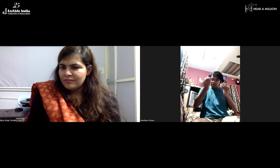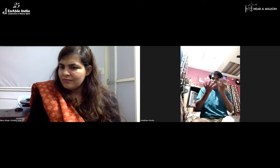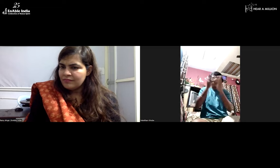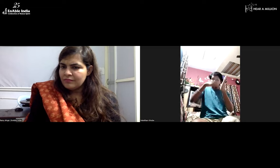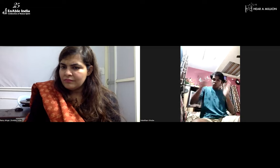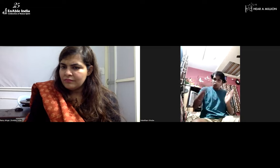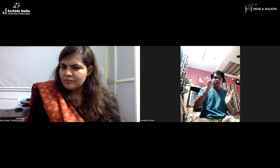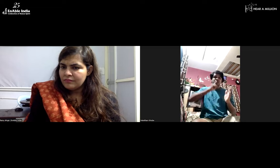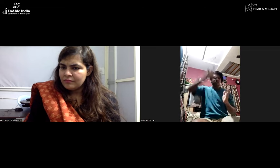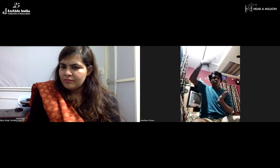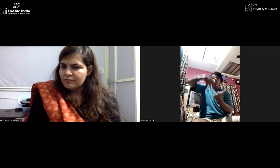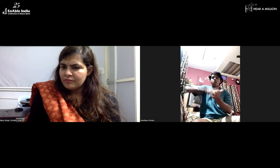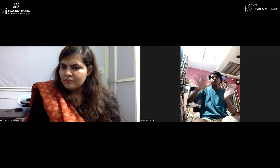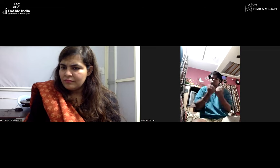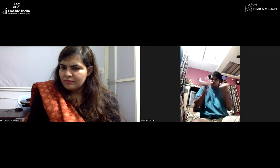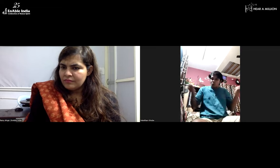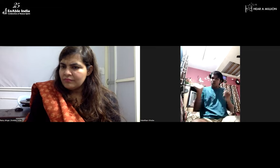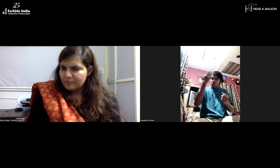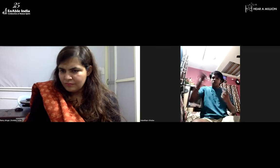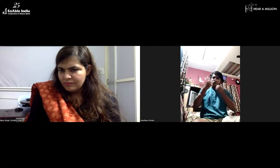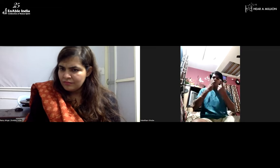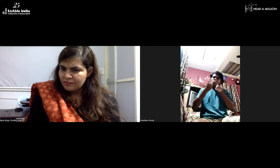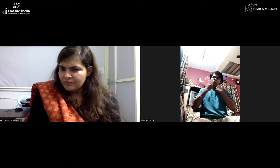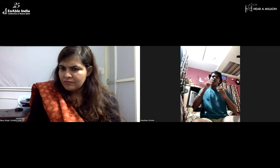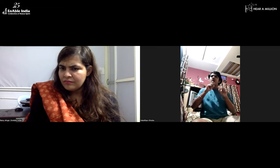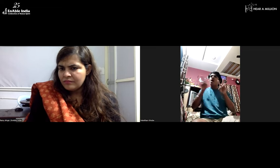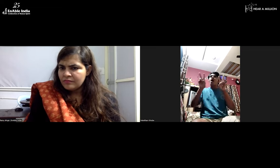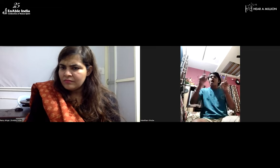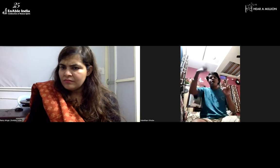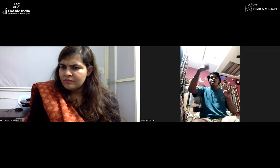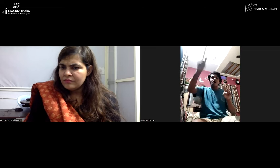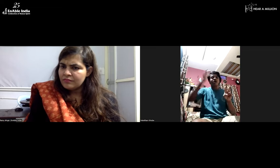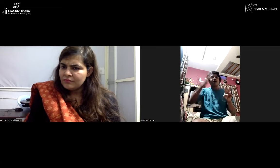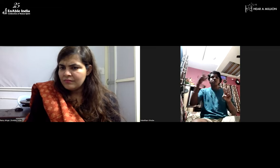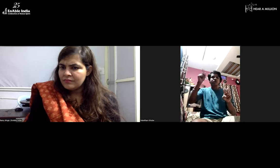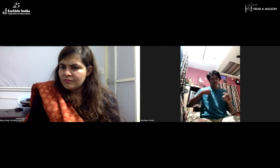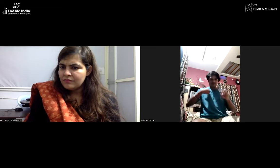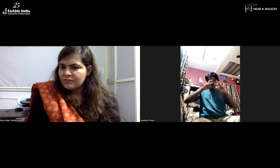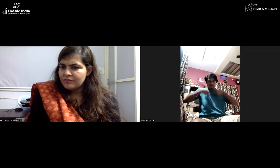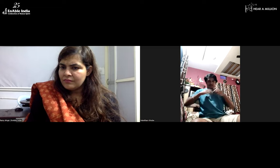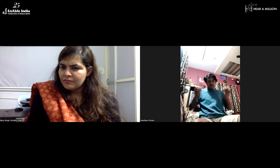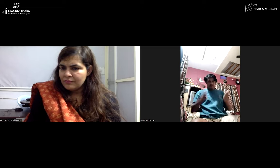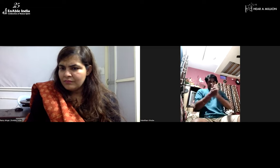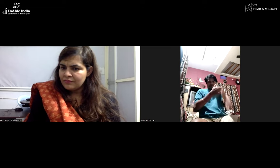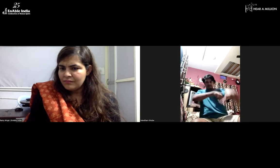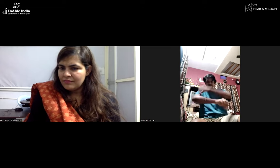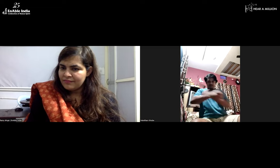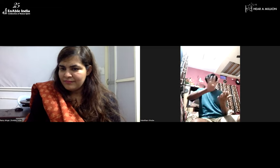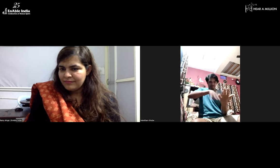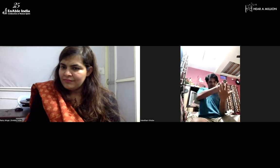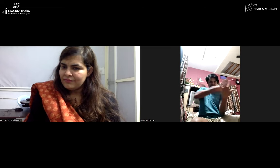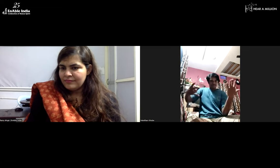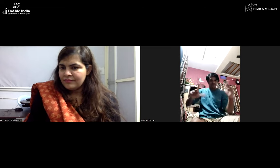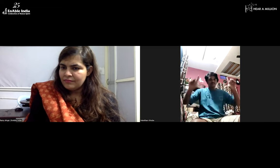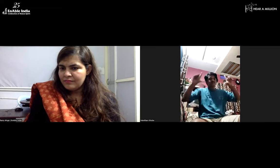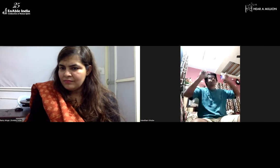I'm not pointing to anyone. So yes, thank you all for sharing your statements and comments. I just wanted to add to all the children, you need to think that do not